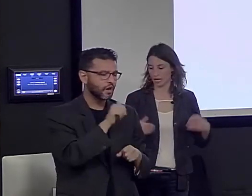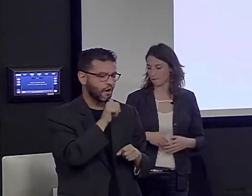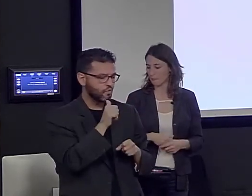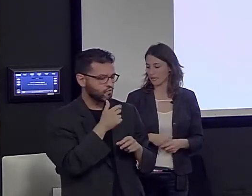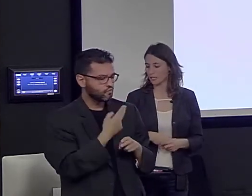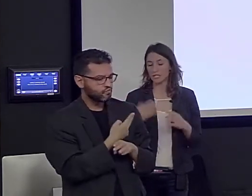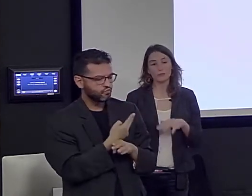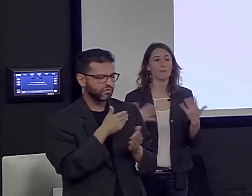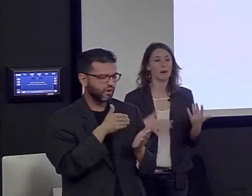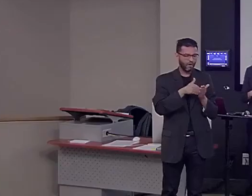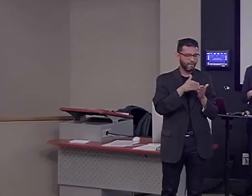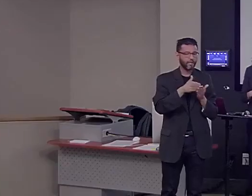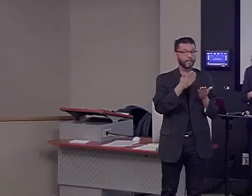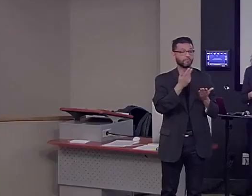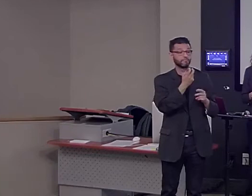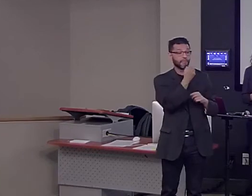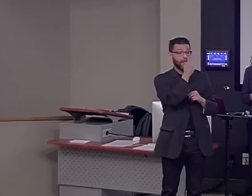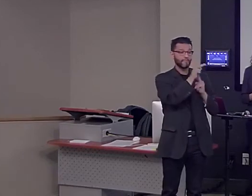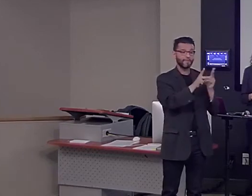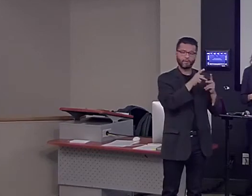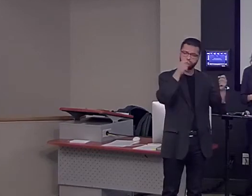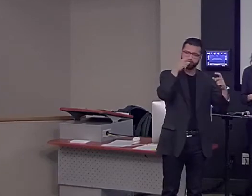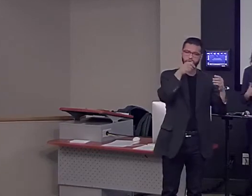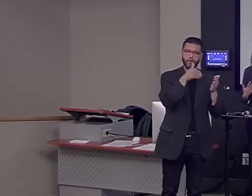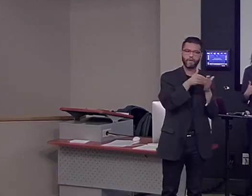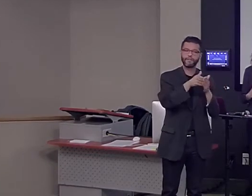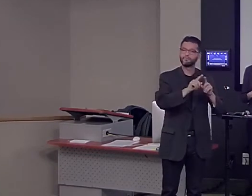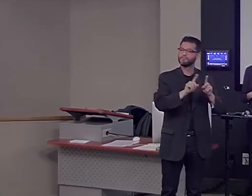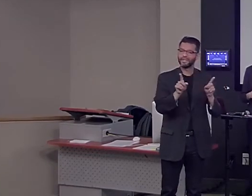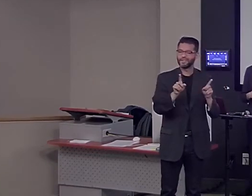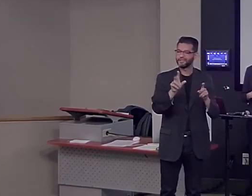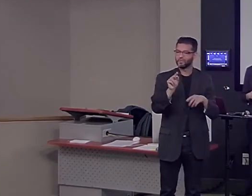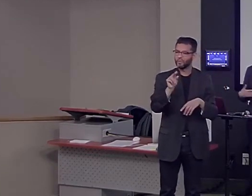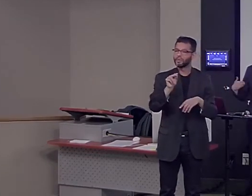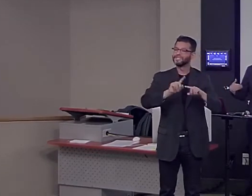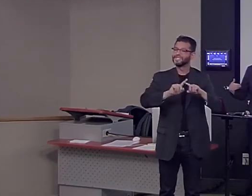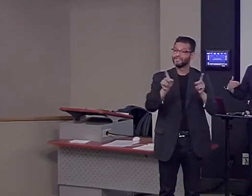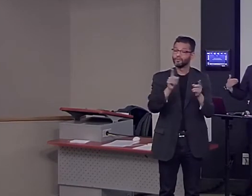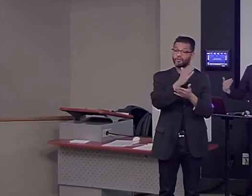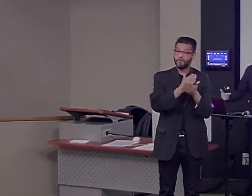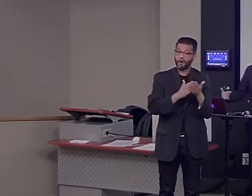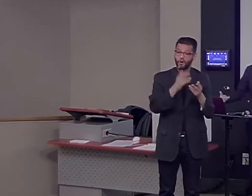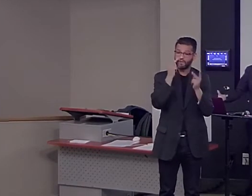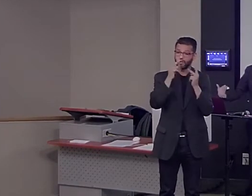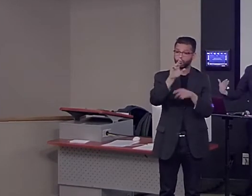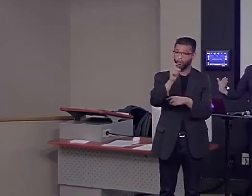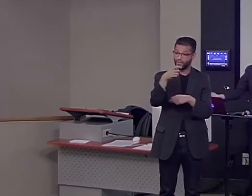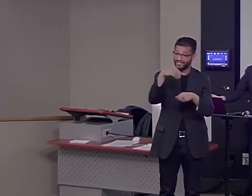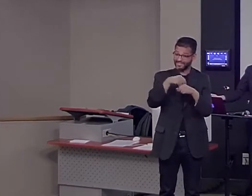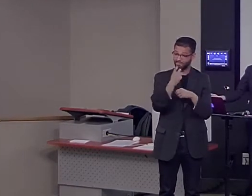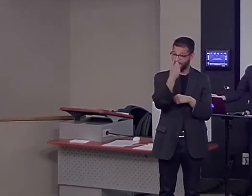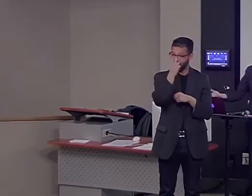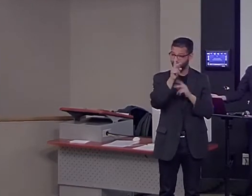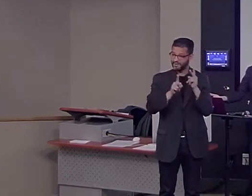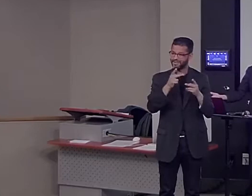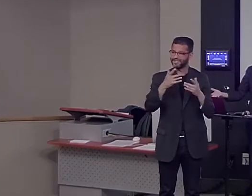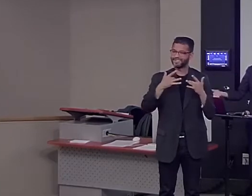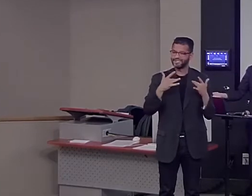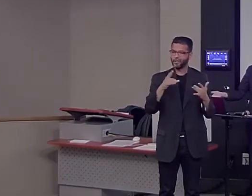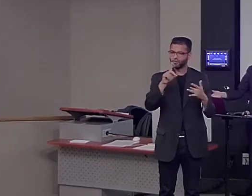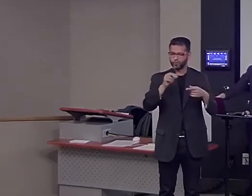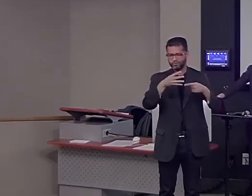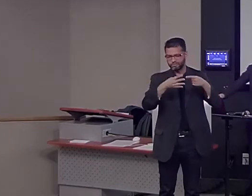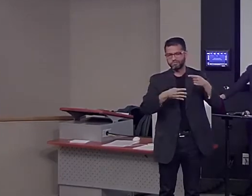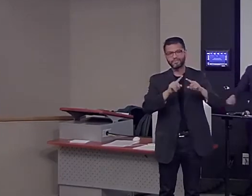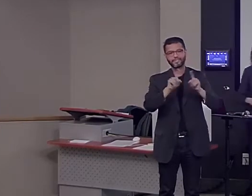all the time. Different parts of the visual cortex in blind individuals seem to do different things. So in this language responsive part